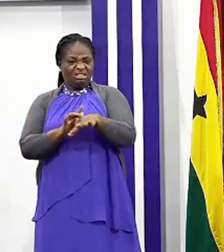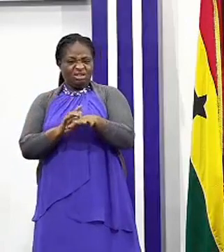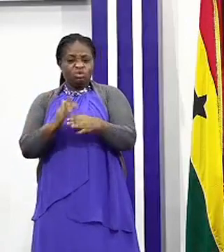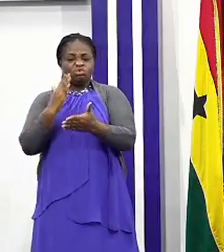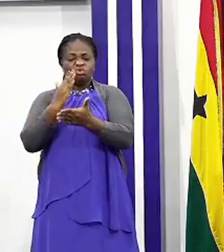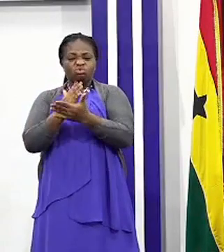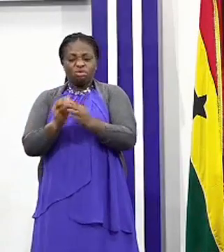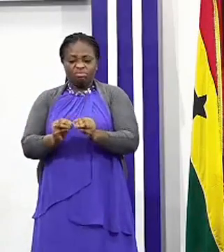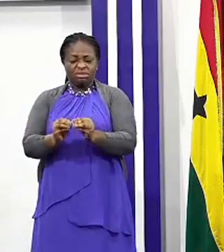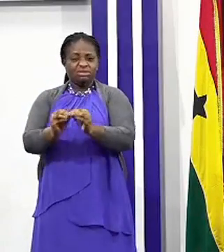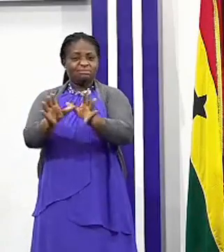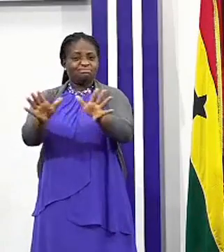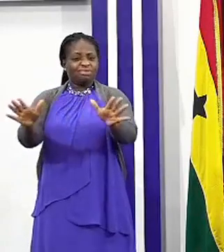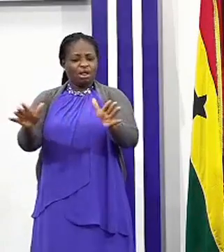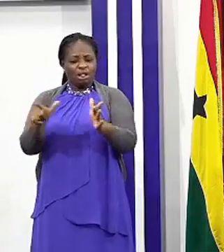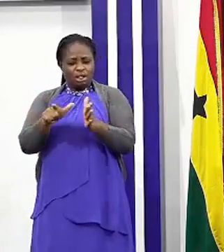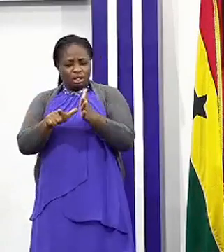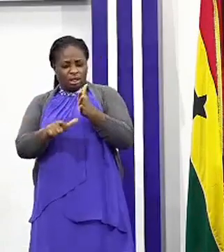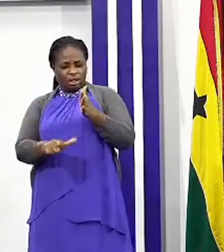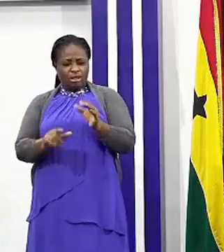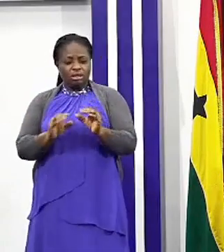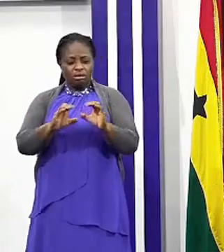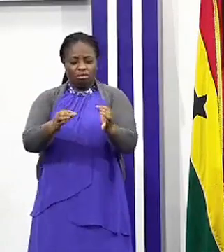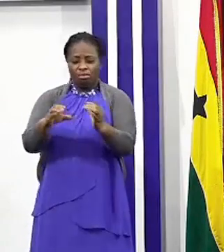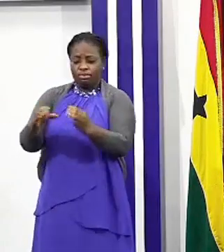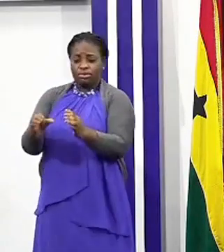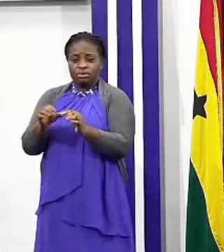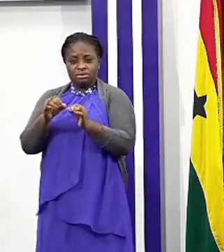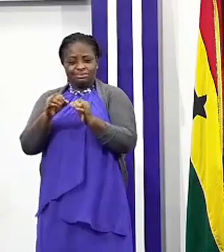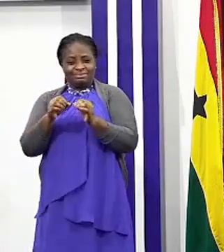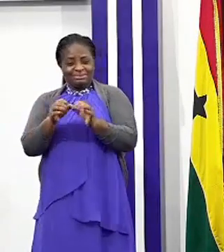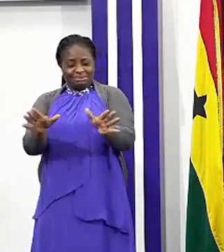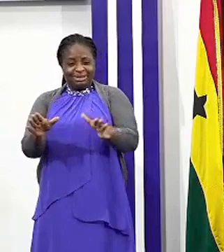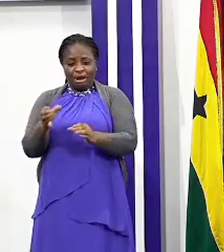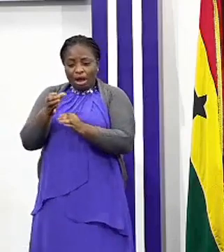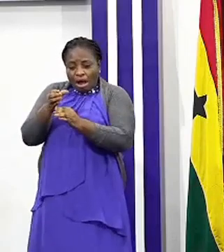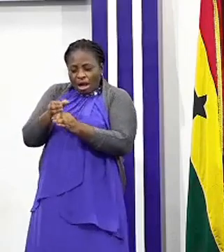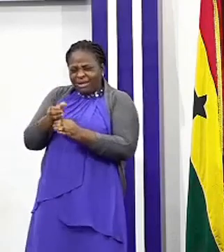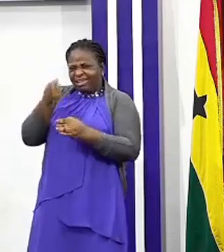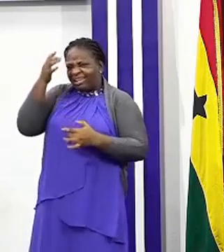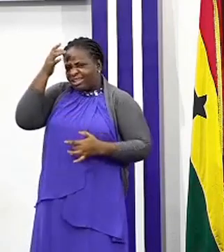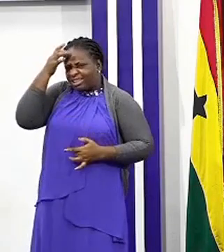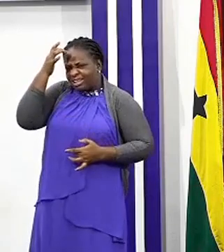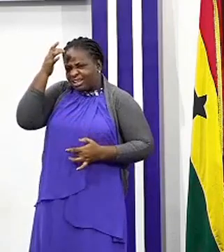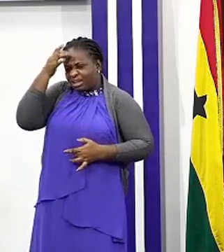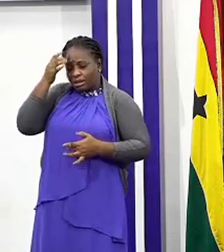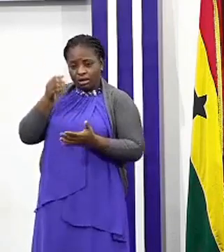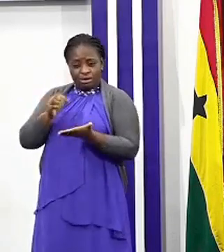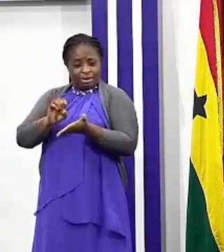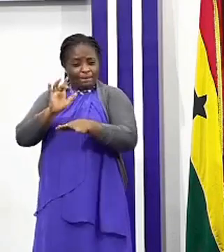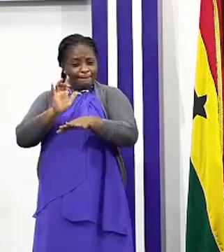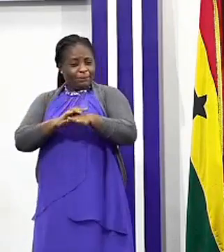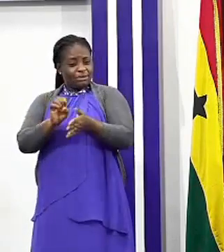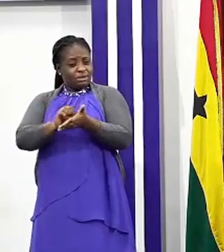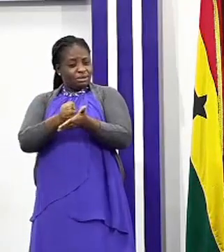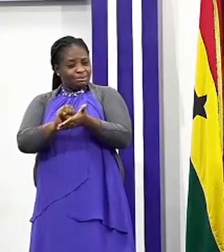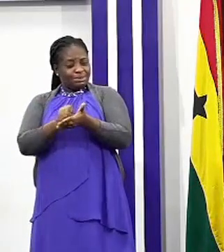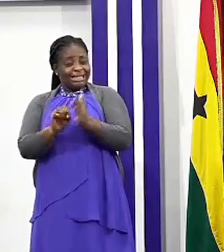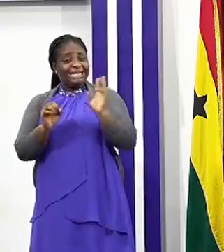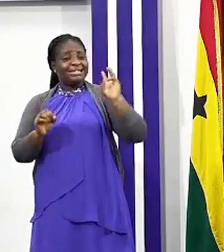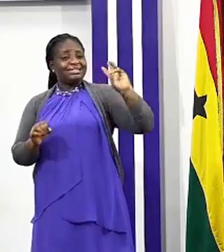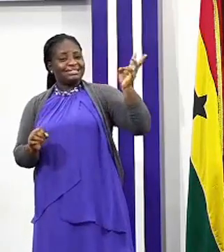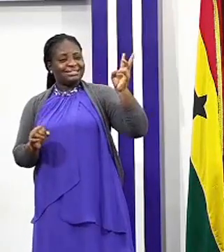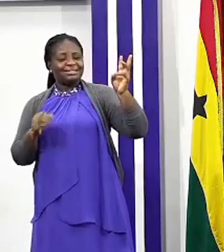cases, slow down community spread, care for the sick, impact on social and economic life, and the sixth one is